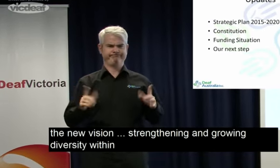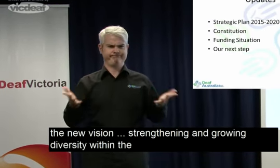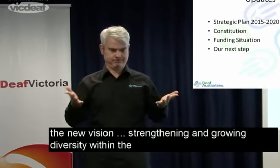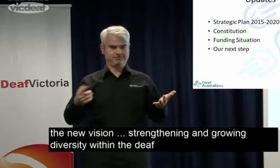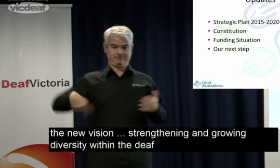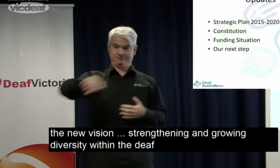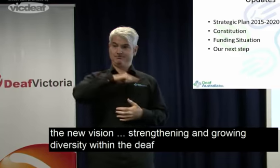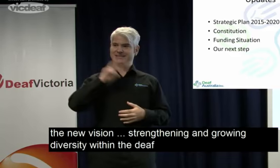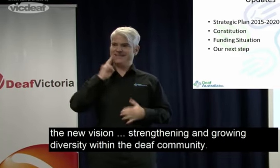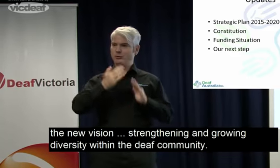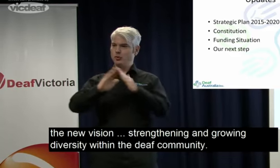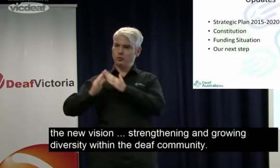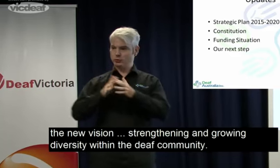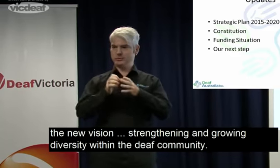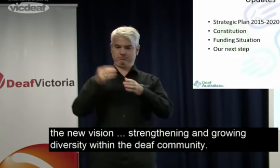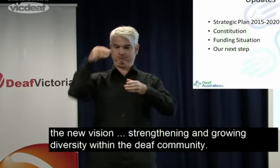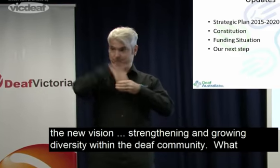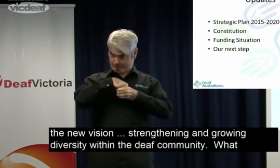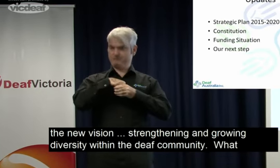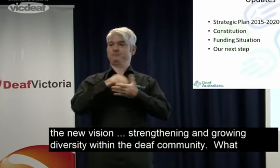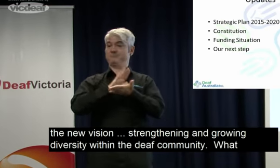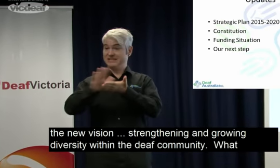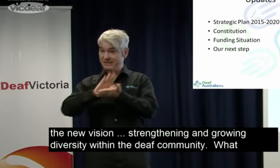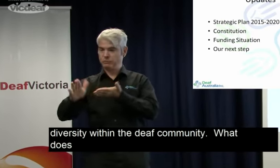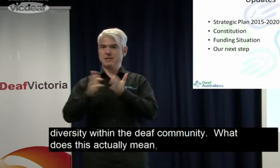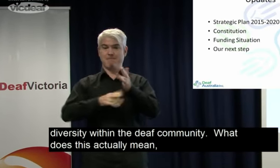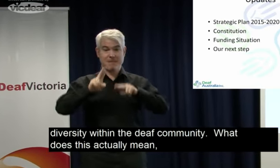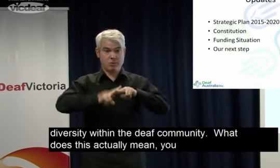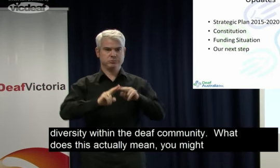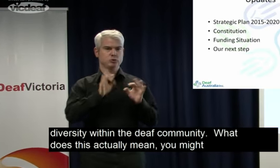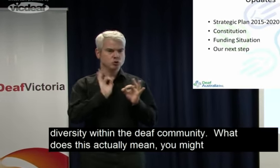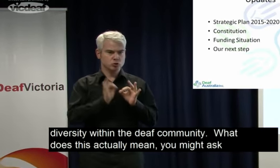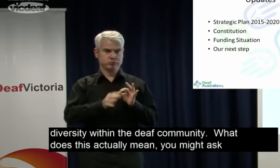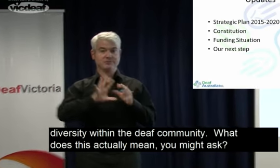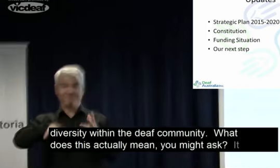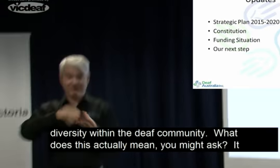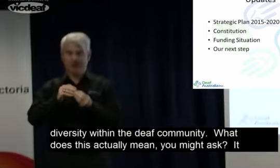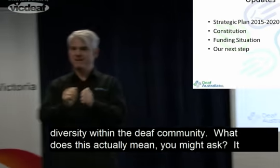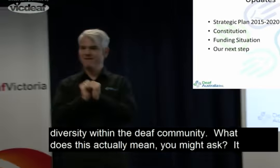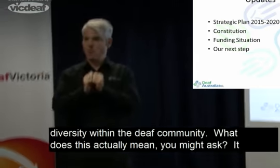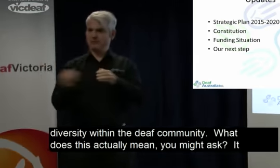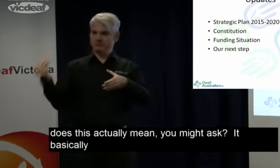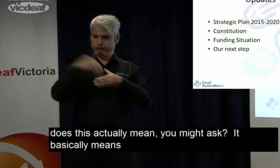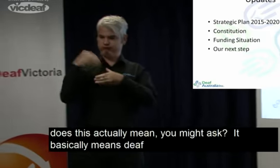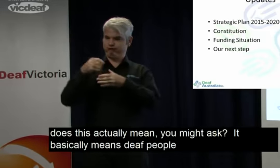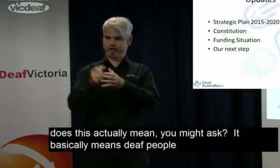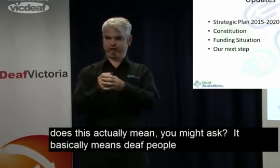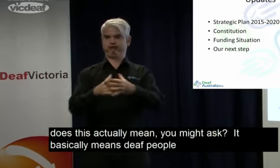What does this actually mean, you might ask? It basically means that deaf people need to be involved, hard of hearing people, family, friends,